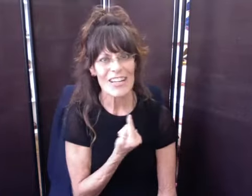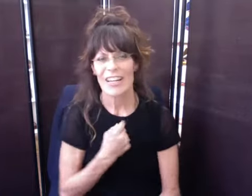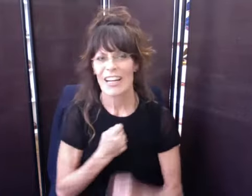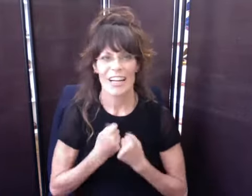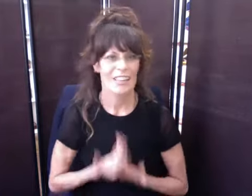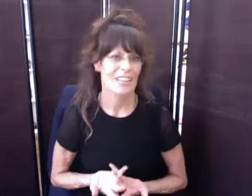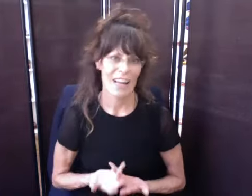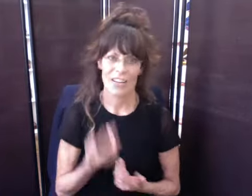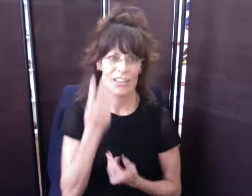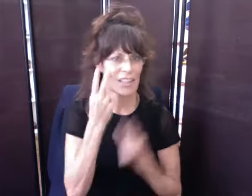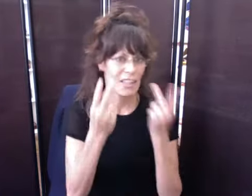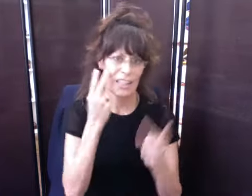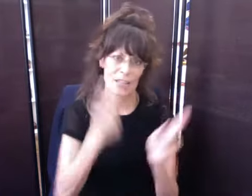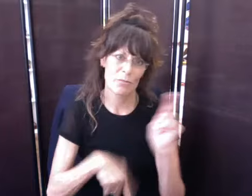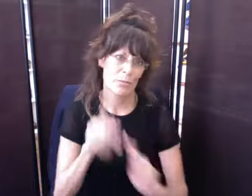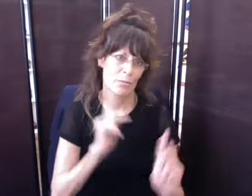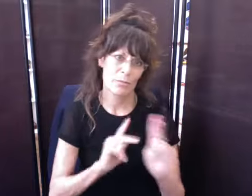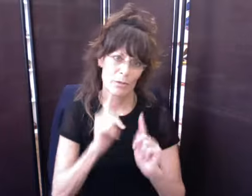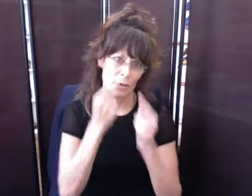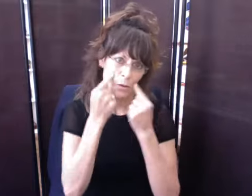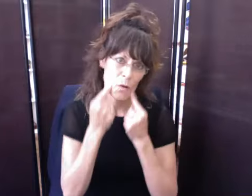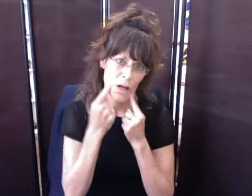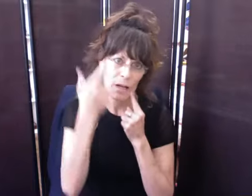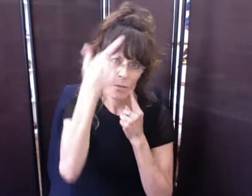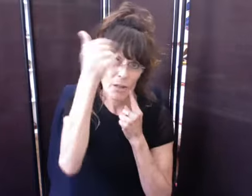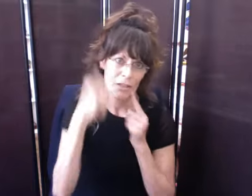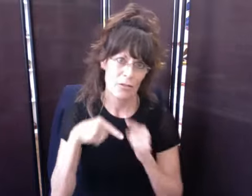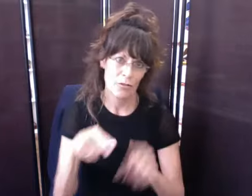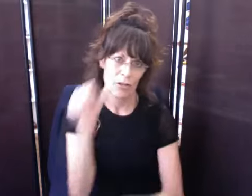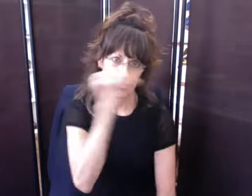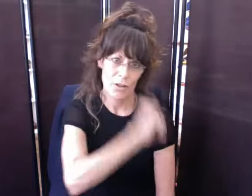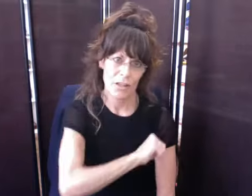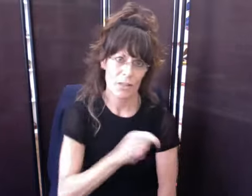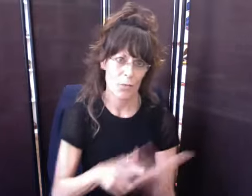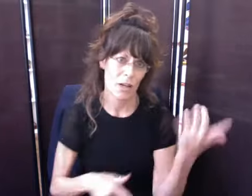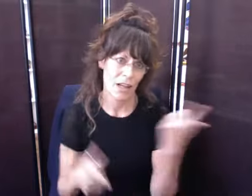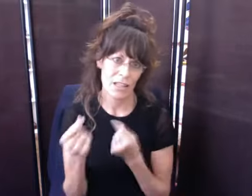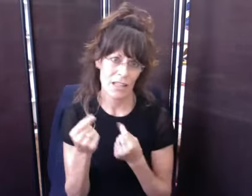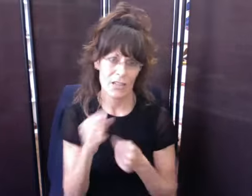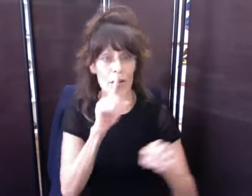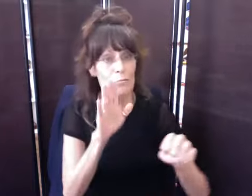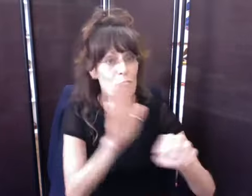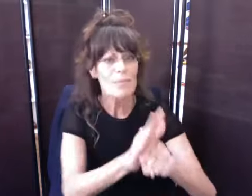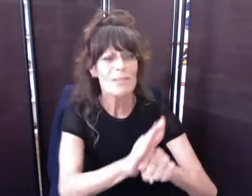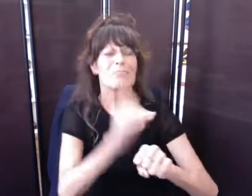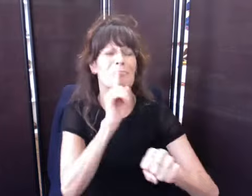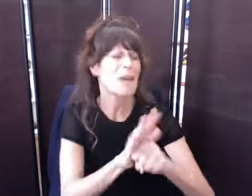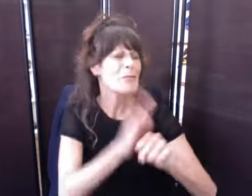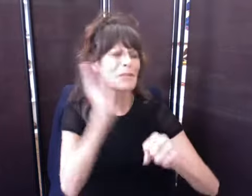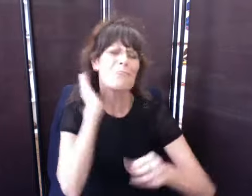have tears rolling down their face because of the things I said or did to them. And so when I'd make promises to stop it, especially in that last year or so, I meant it,